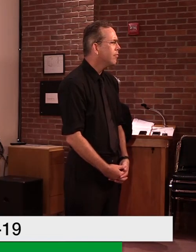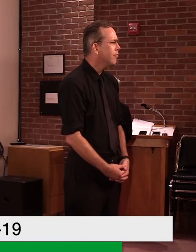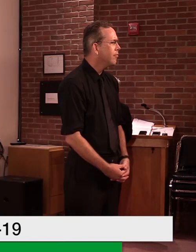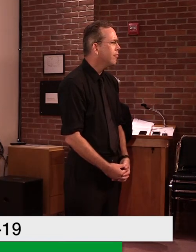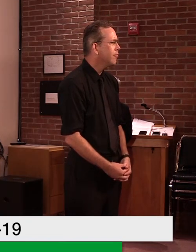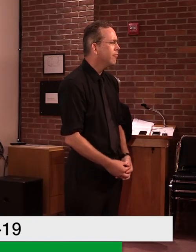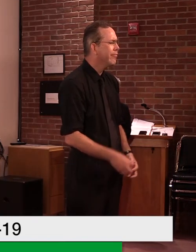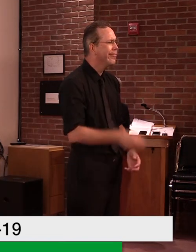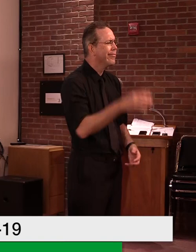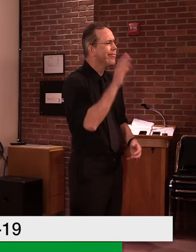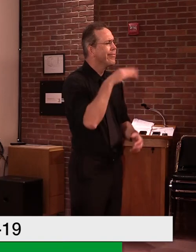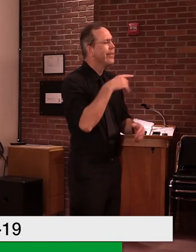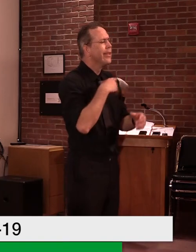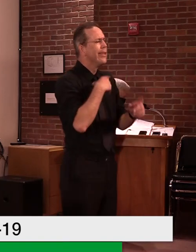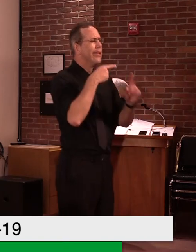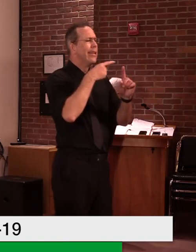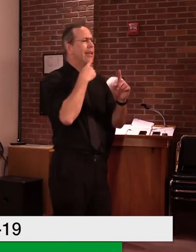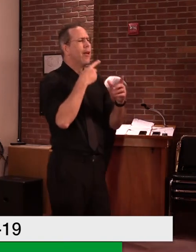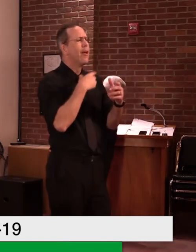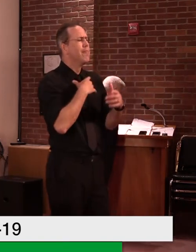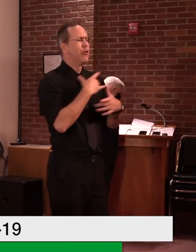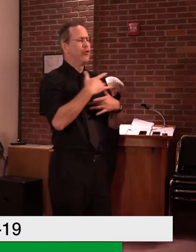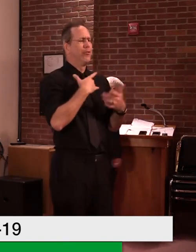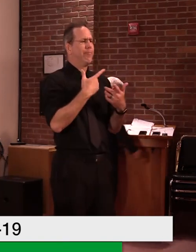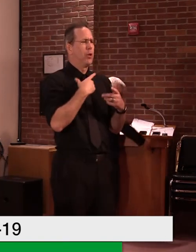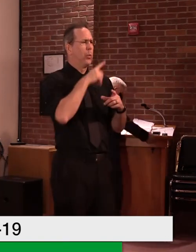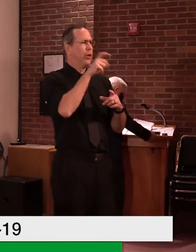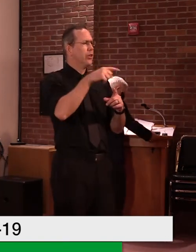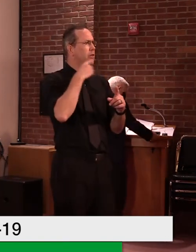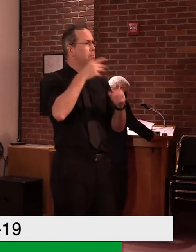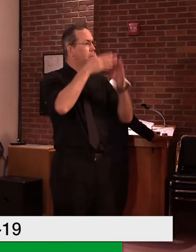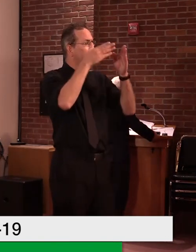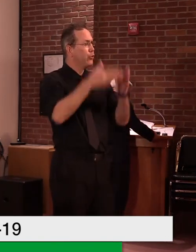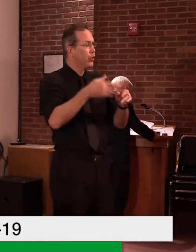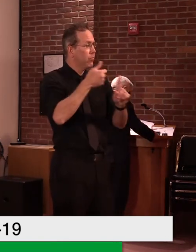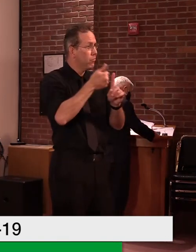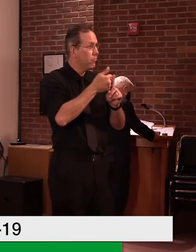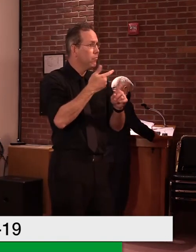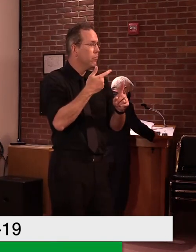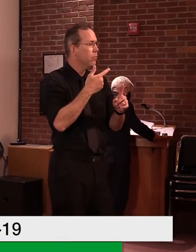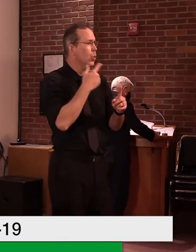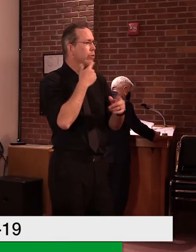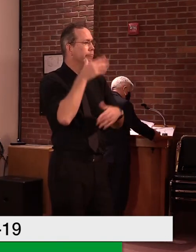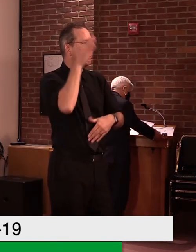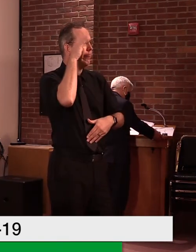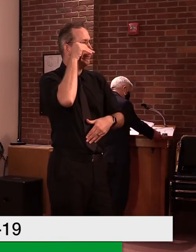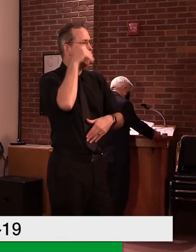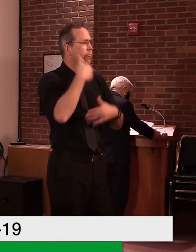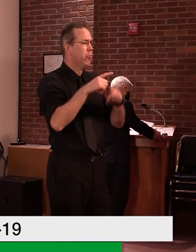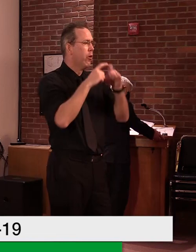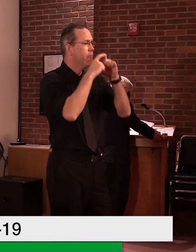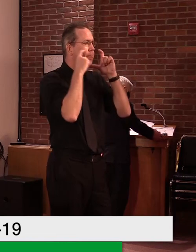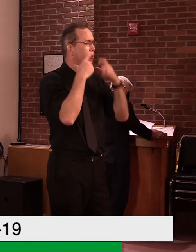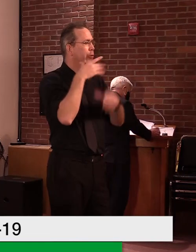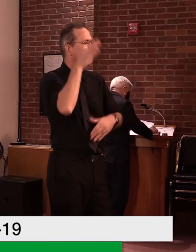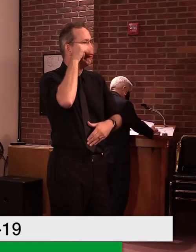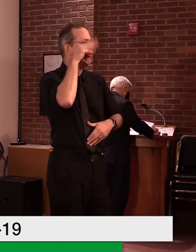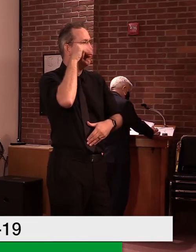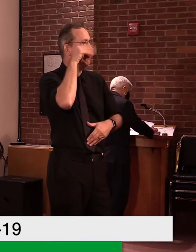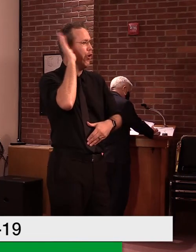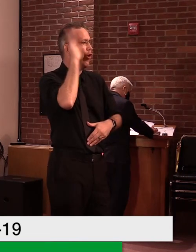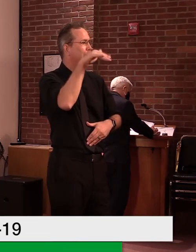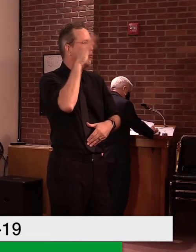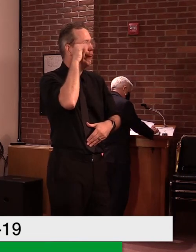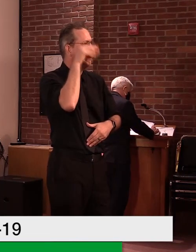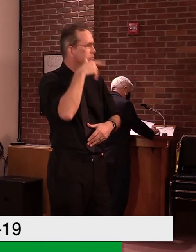to give reasons for people to try enforcement on their own, putting up signs in businesses, making